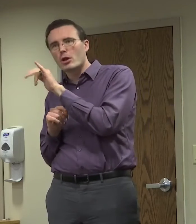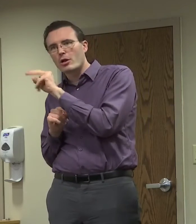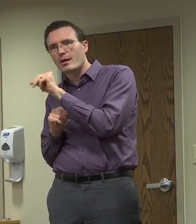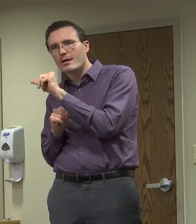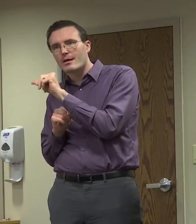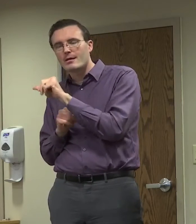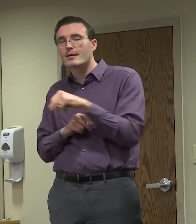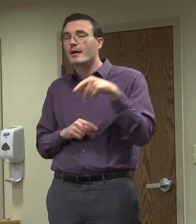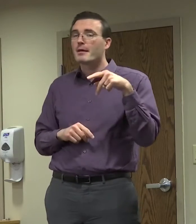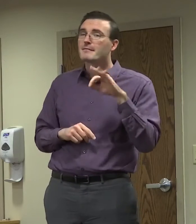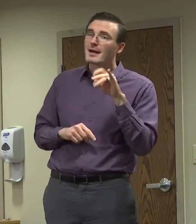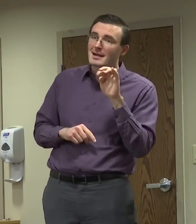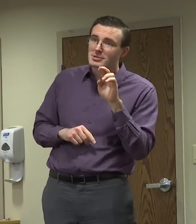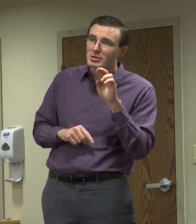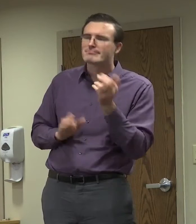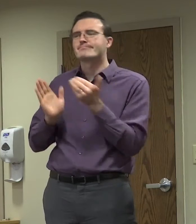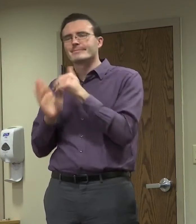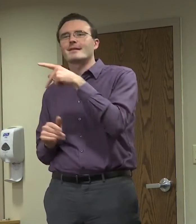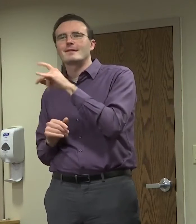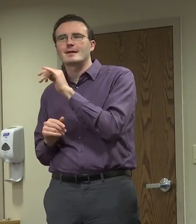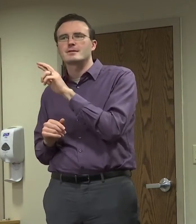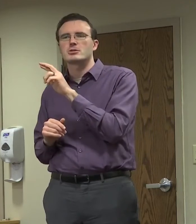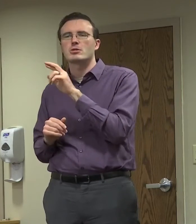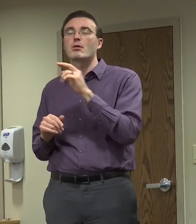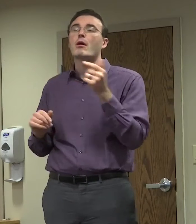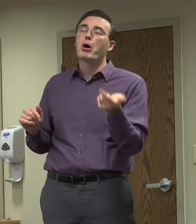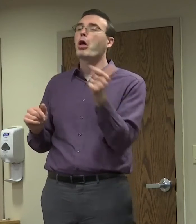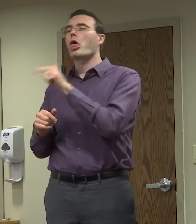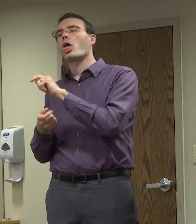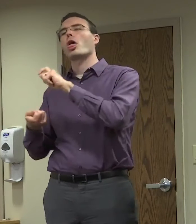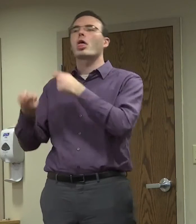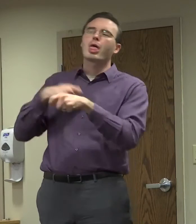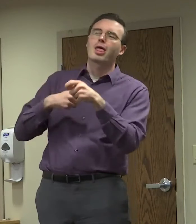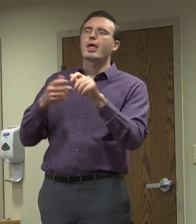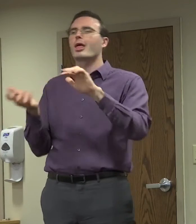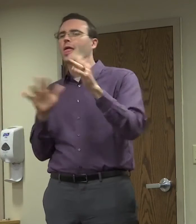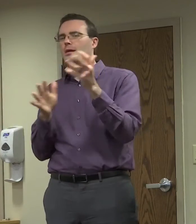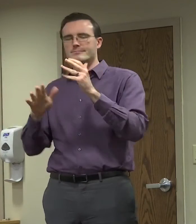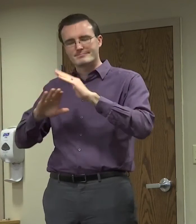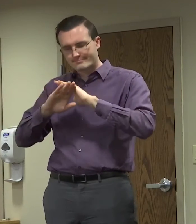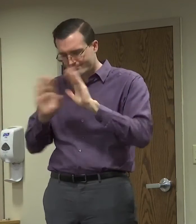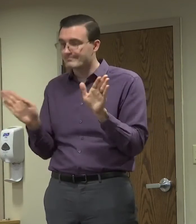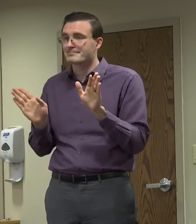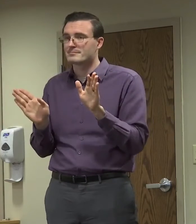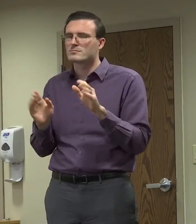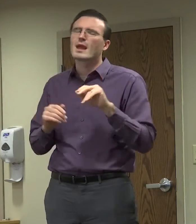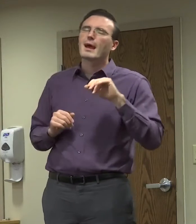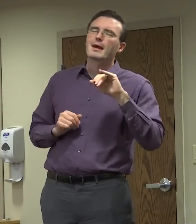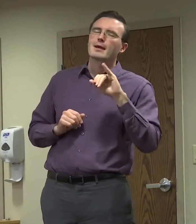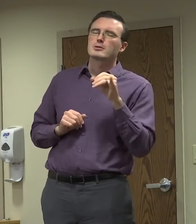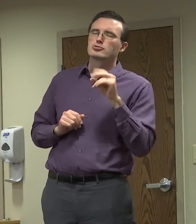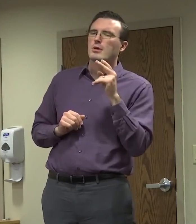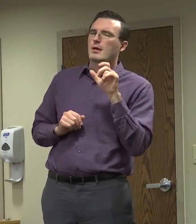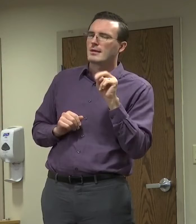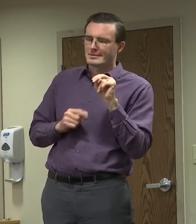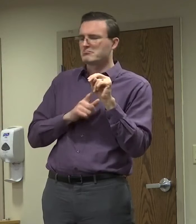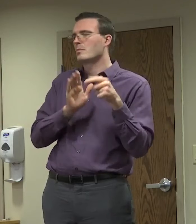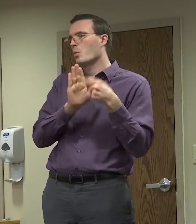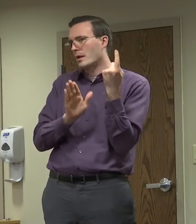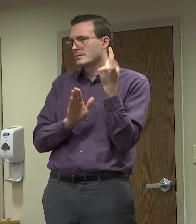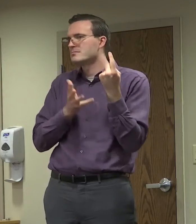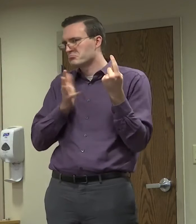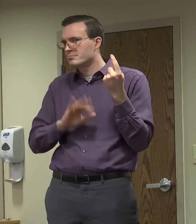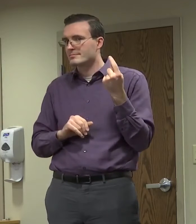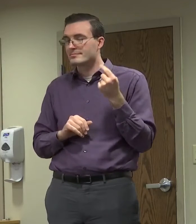don't go and get a second dose anyplace else. But I think the other problem that we're seeing a lot is those